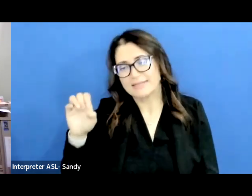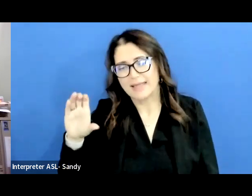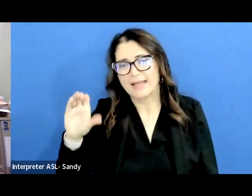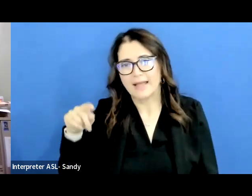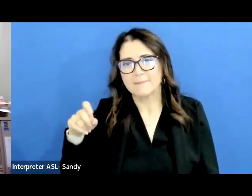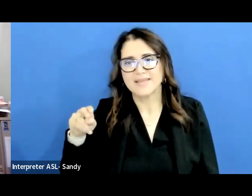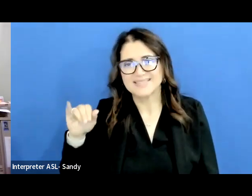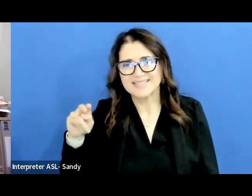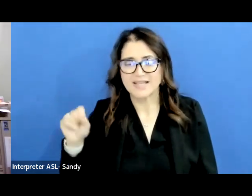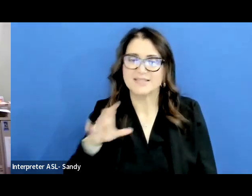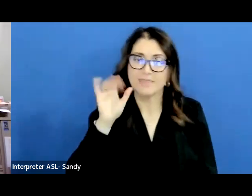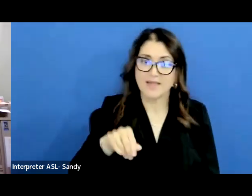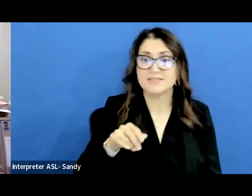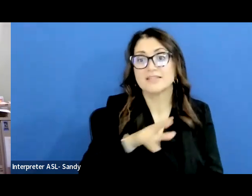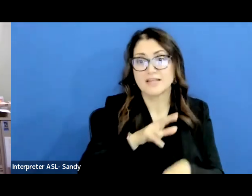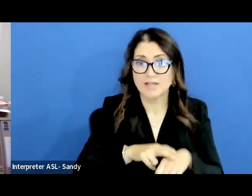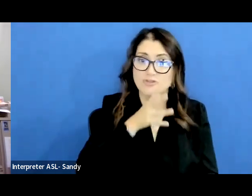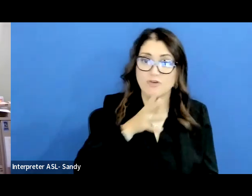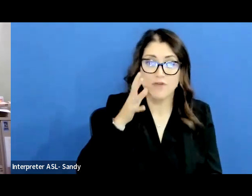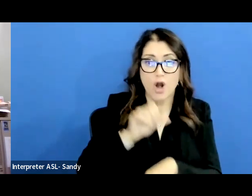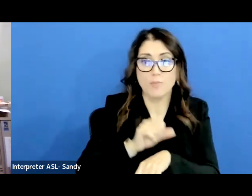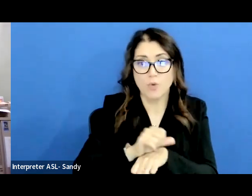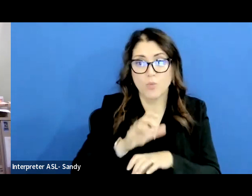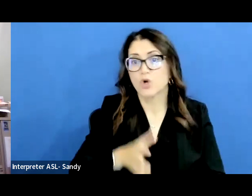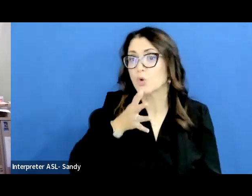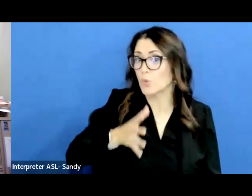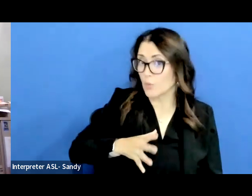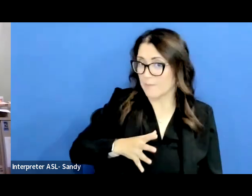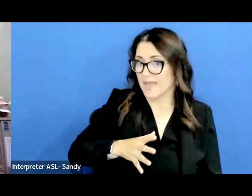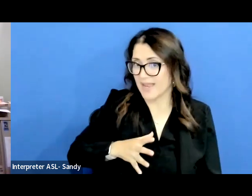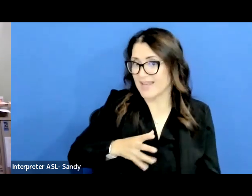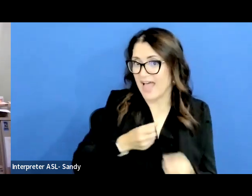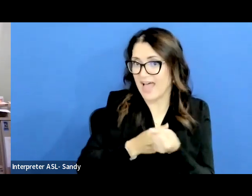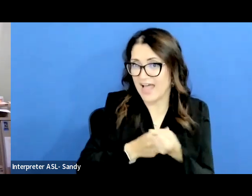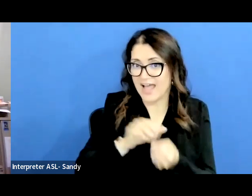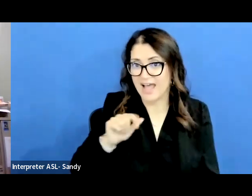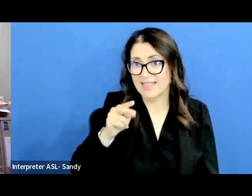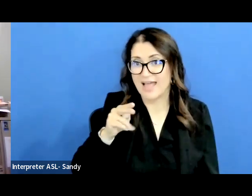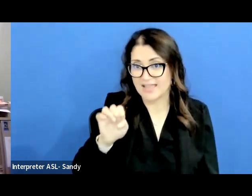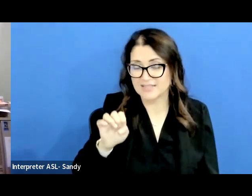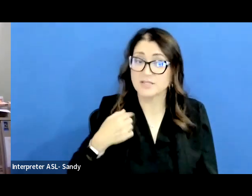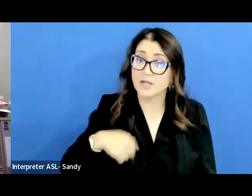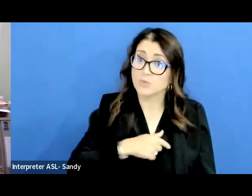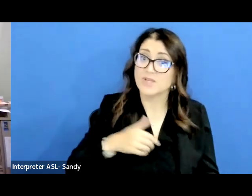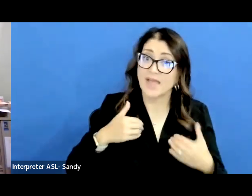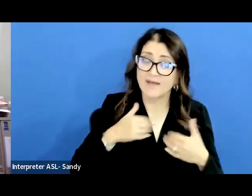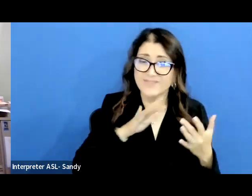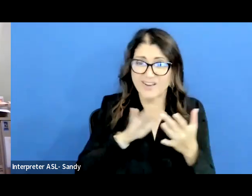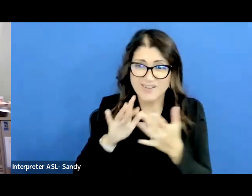Worker Women Alliance. And we have connections all over the states with